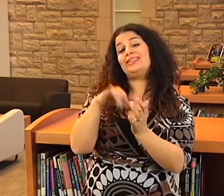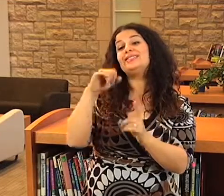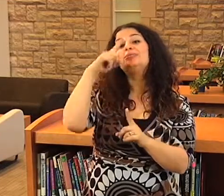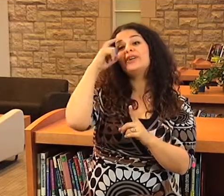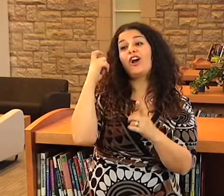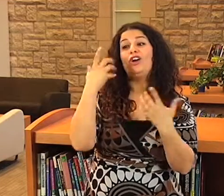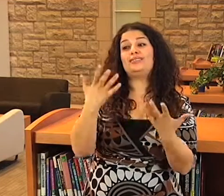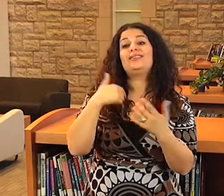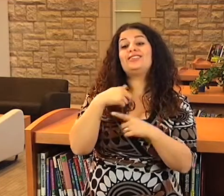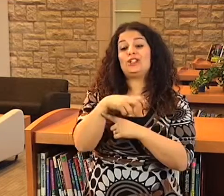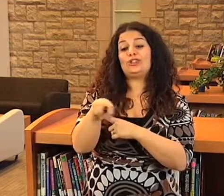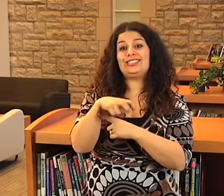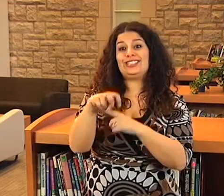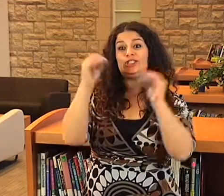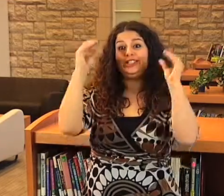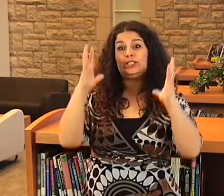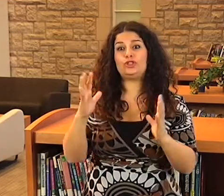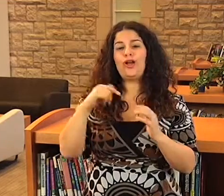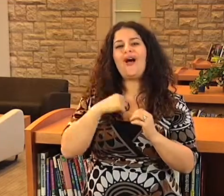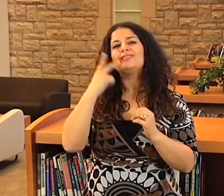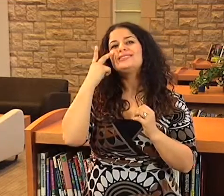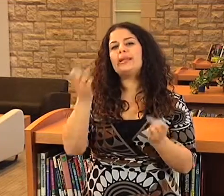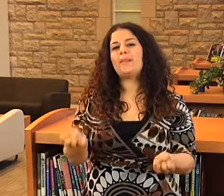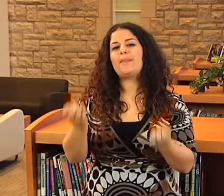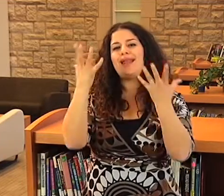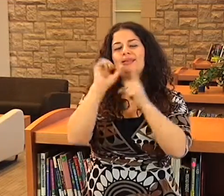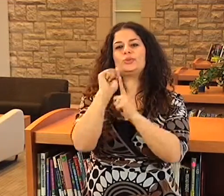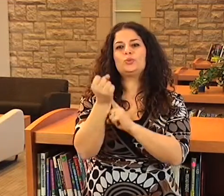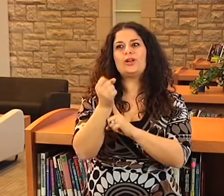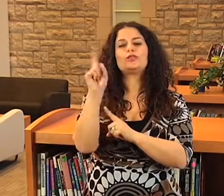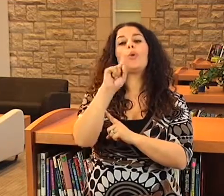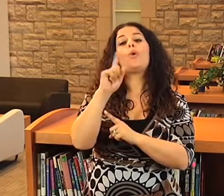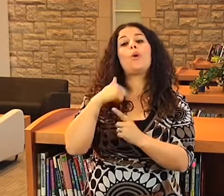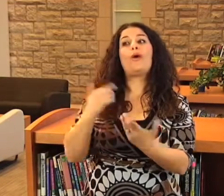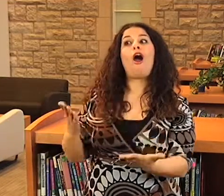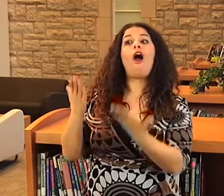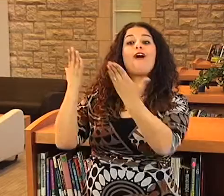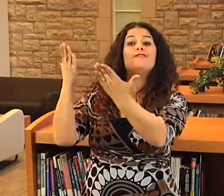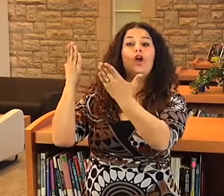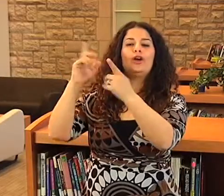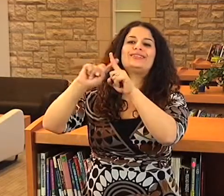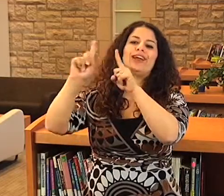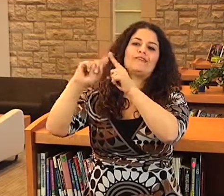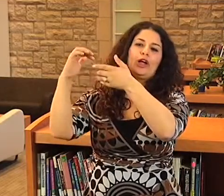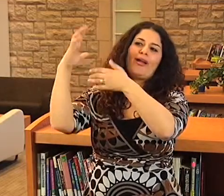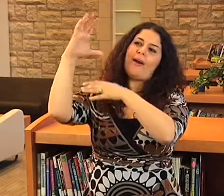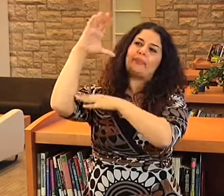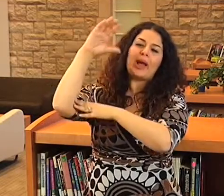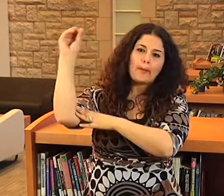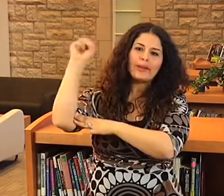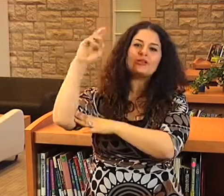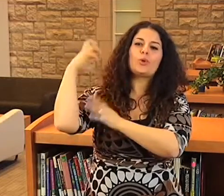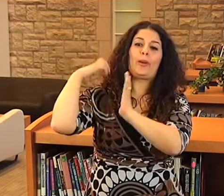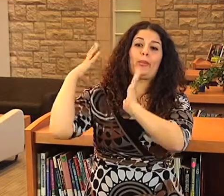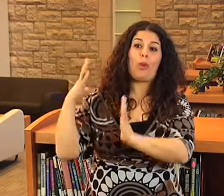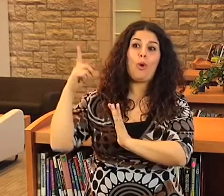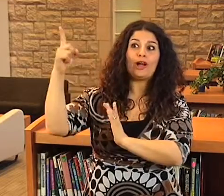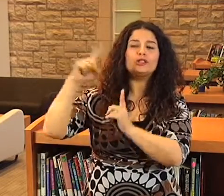The reason I say this is because as a transition teacher, I've seen many situations where we offer different